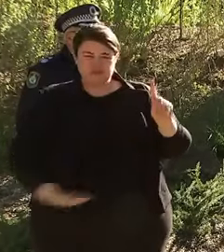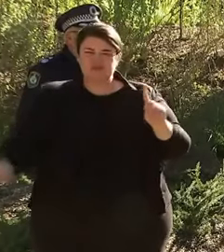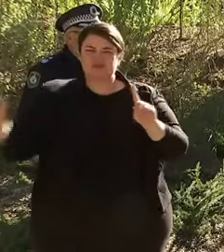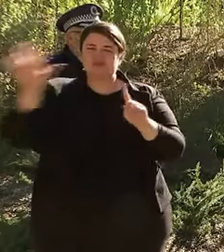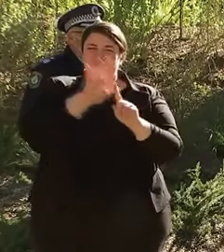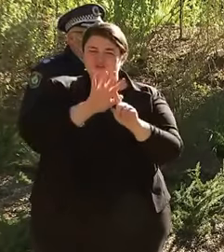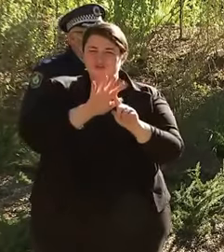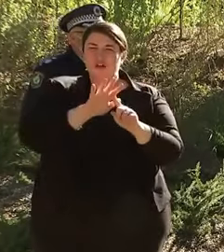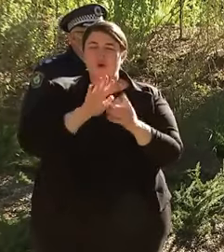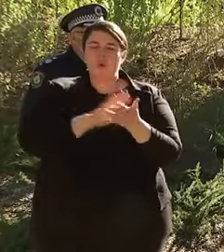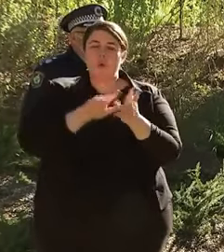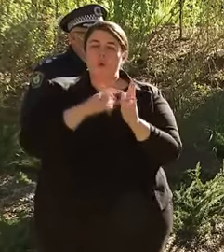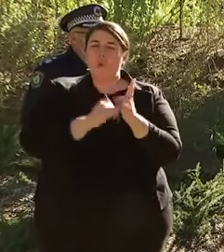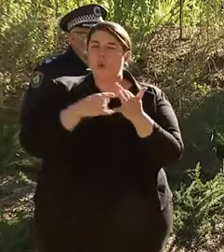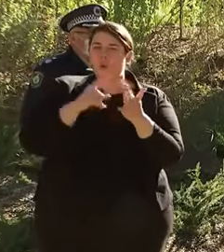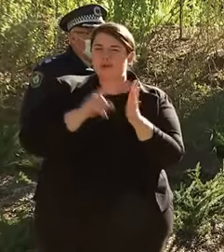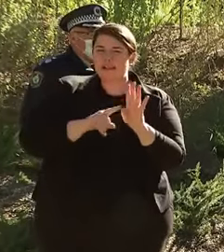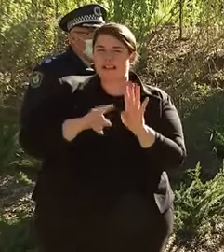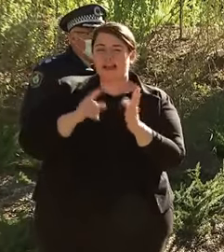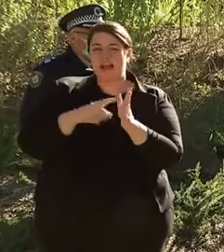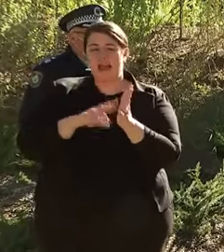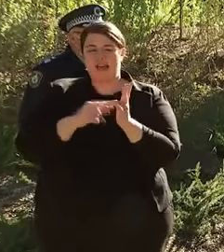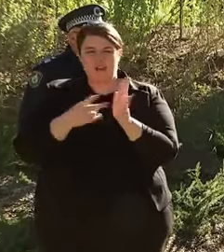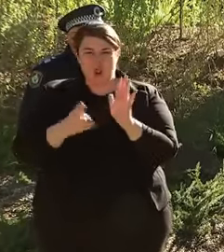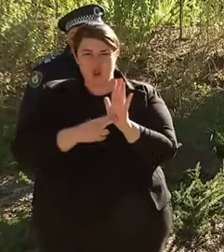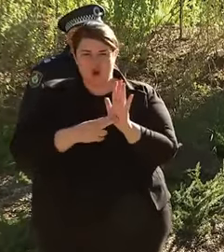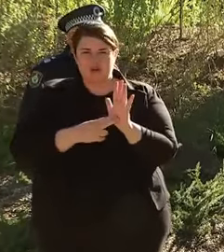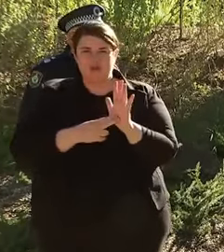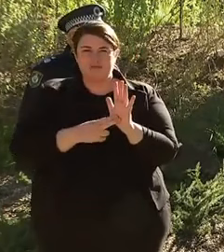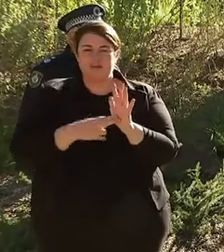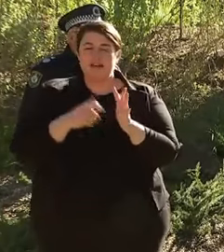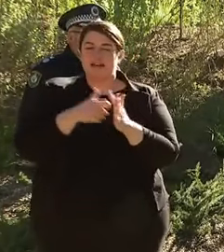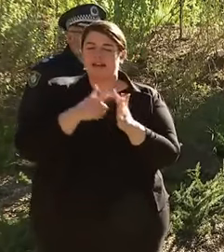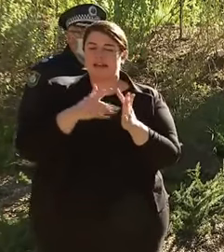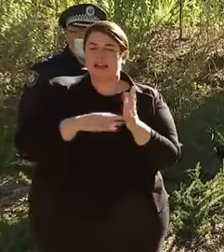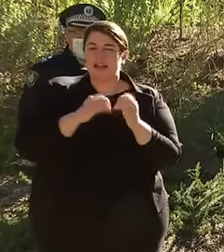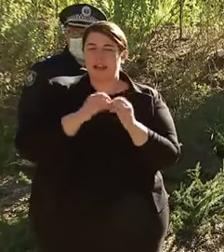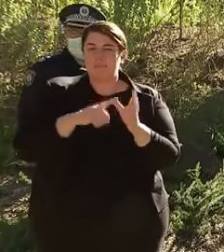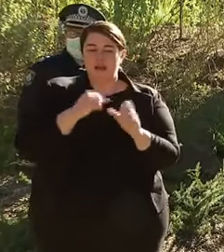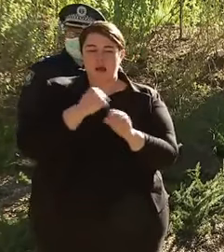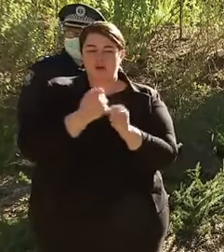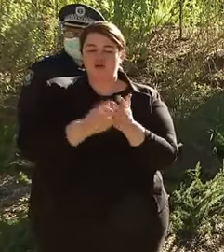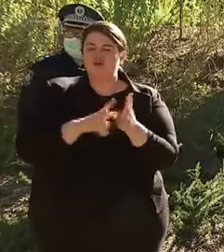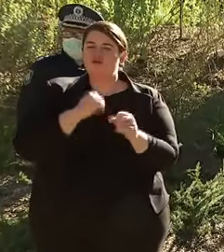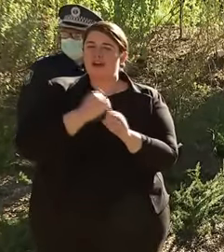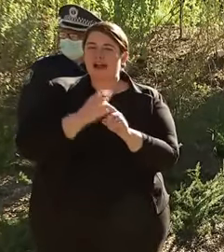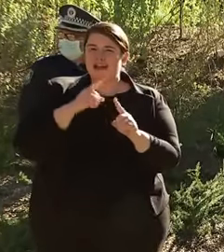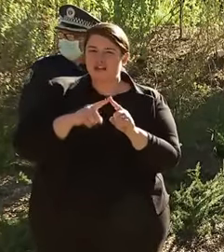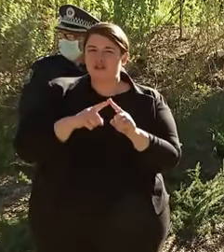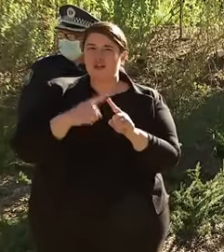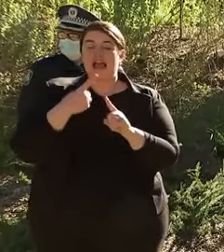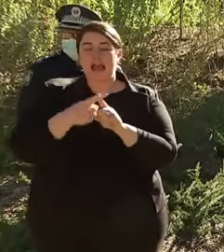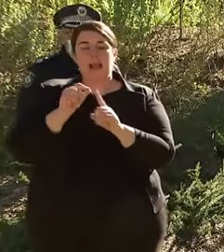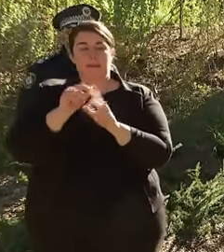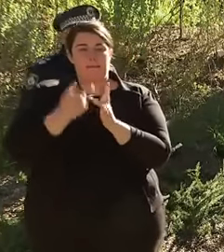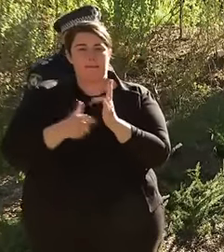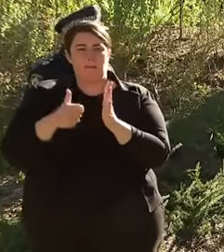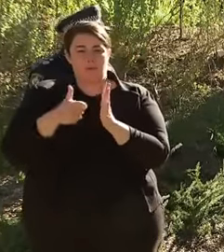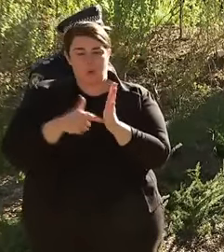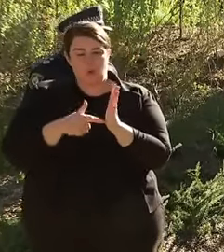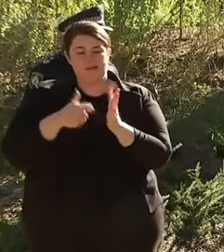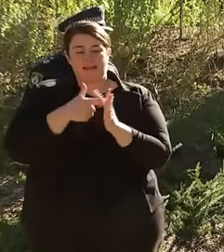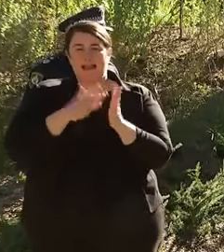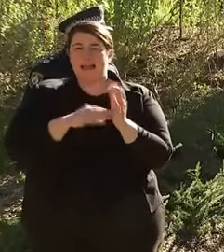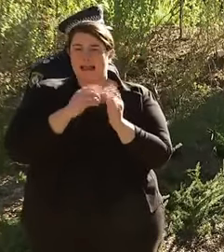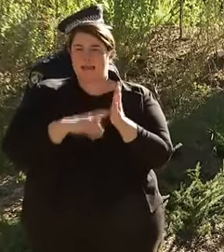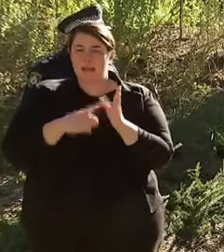Kanahooka, Horsley, Avalon, Cleveland, Unanderra, Kembla Grange, Primby and Port Kembla. So we're